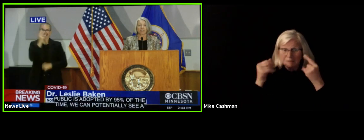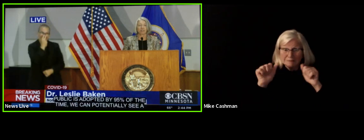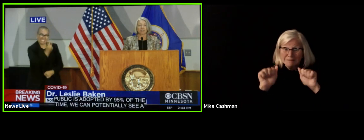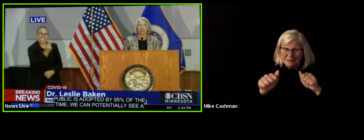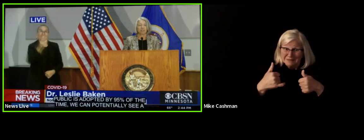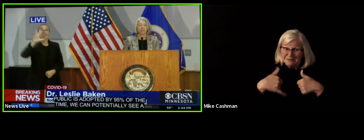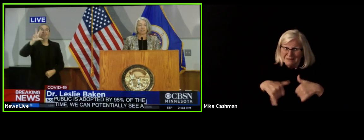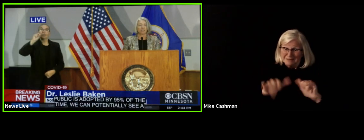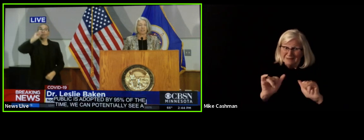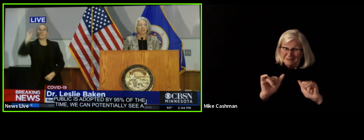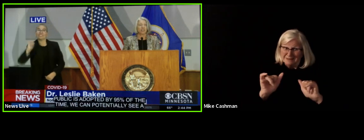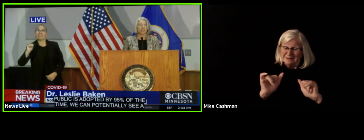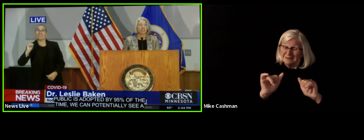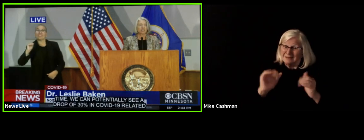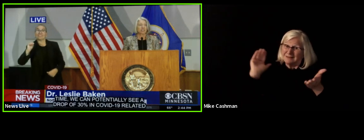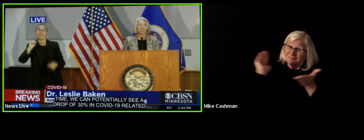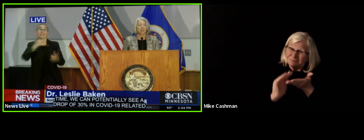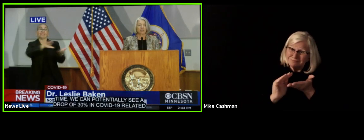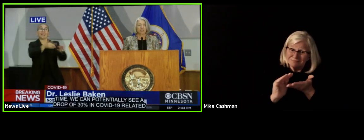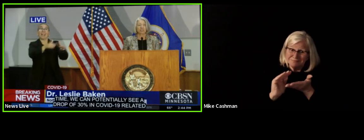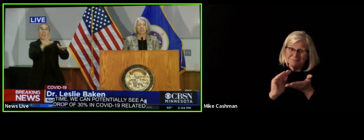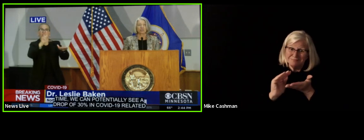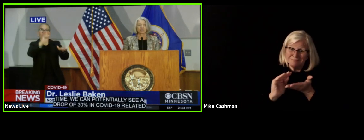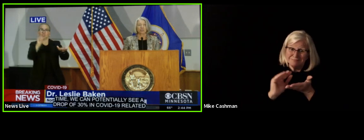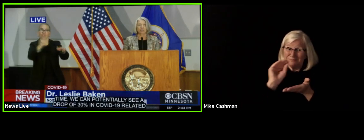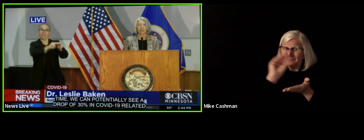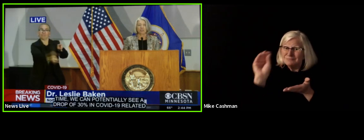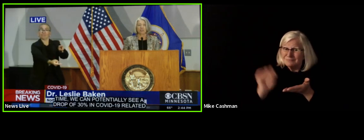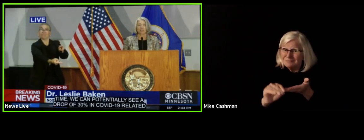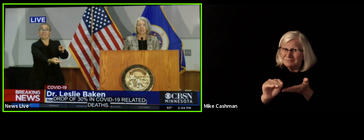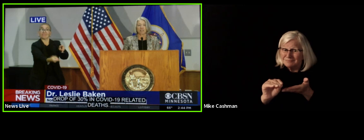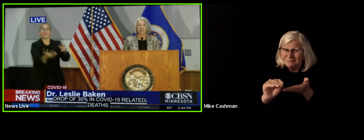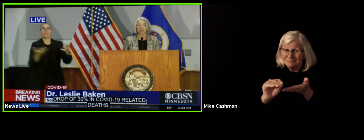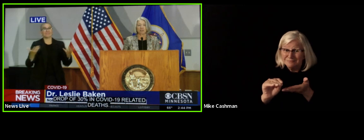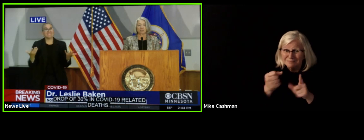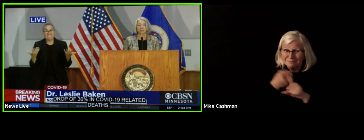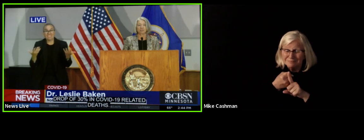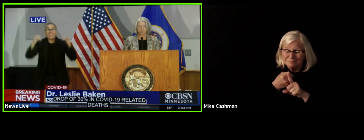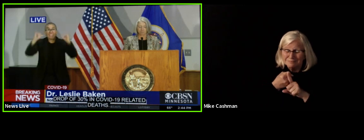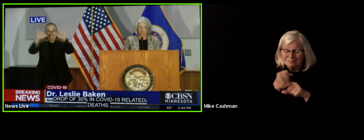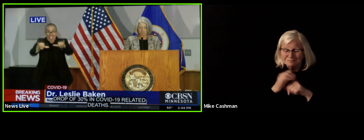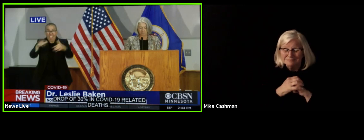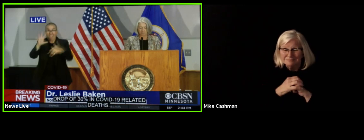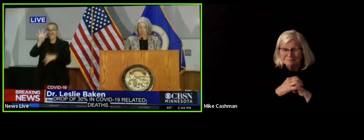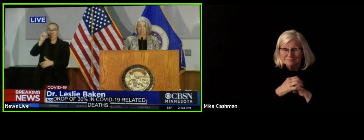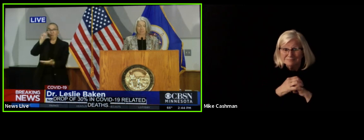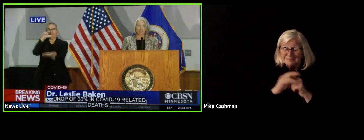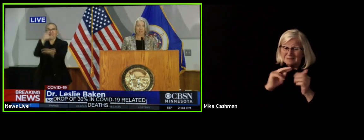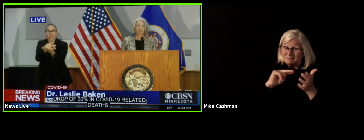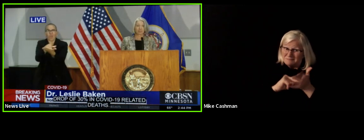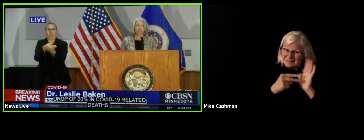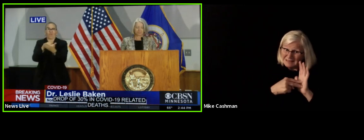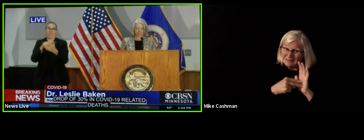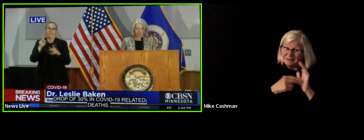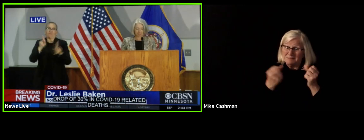deaths. In the United States, that translates to 40,000 lives saved. That's a